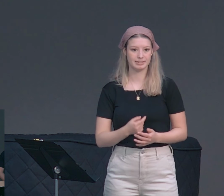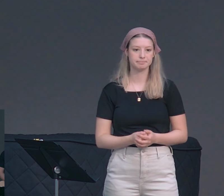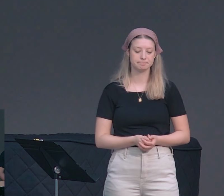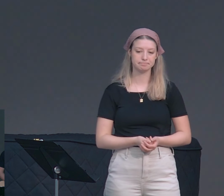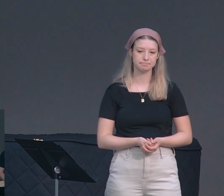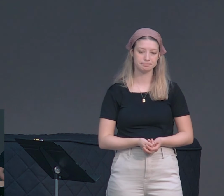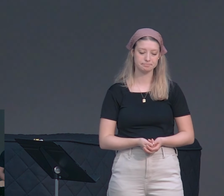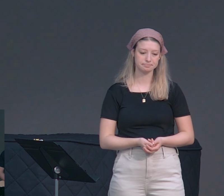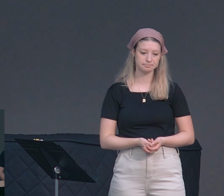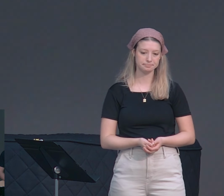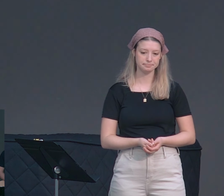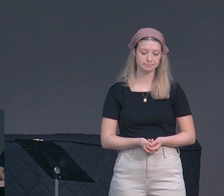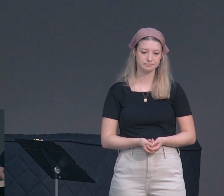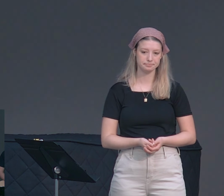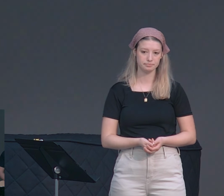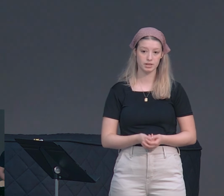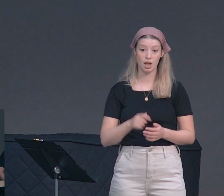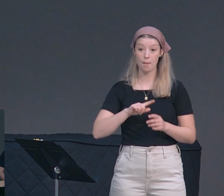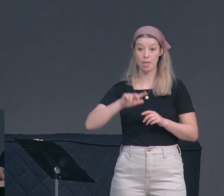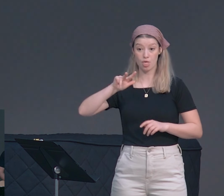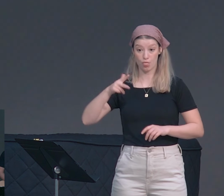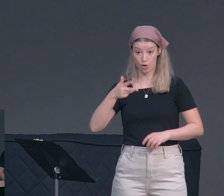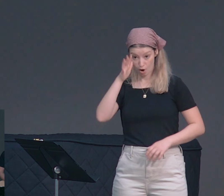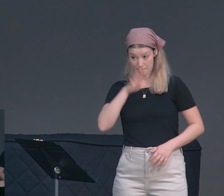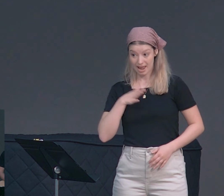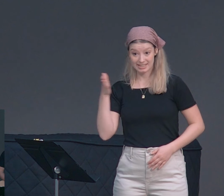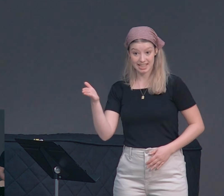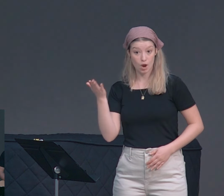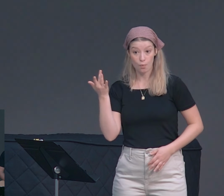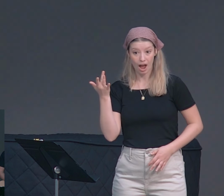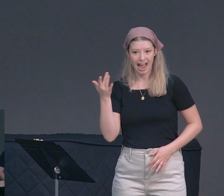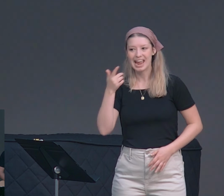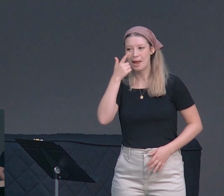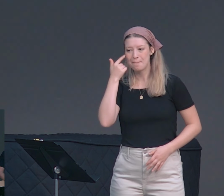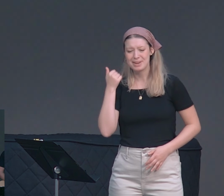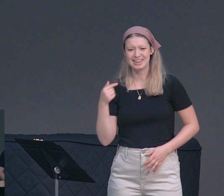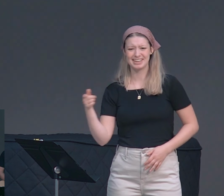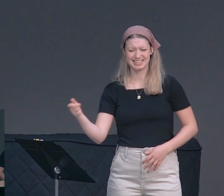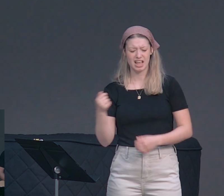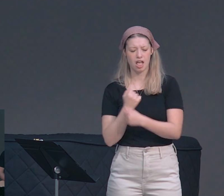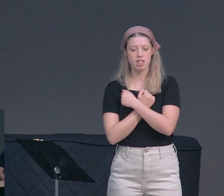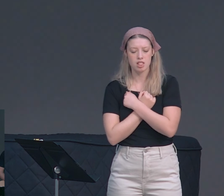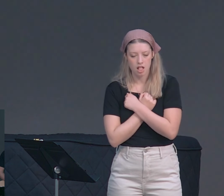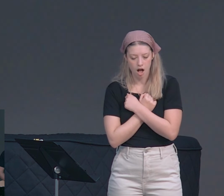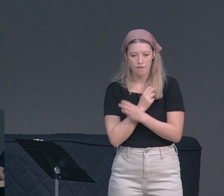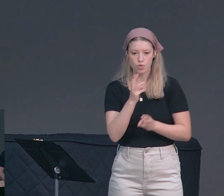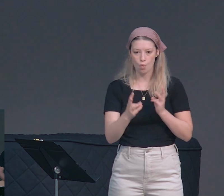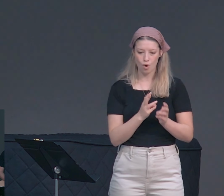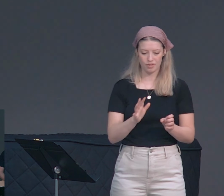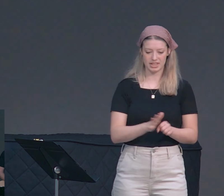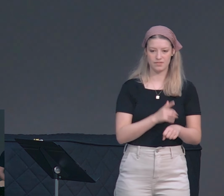third was there for this reason, because of his love for a world of